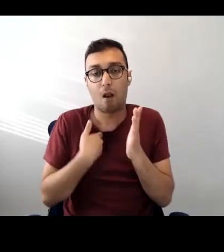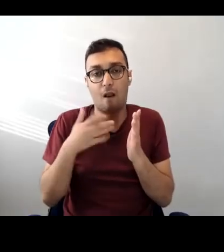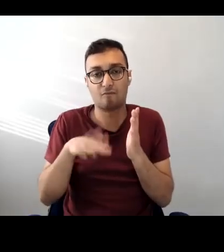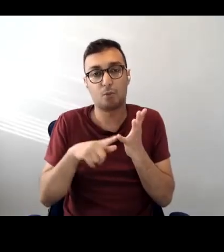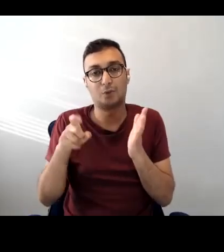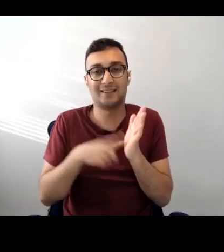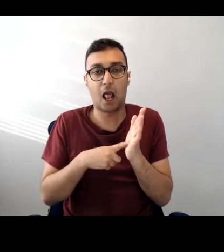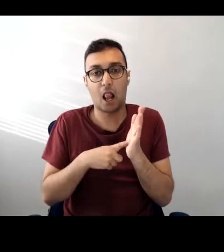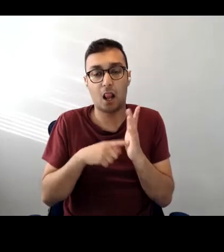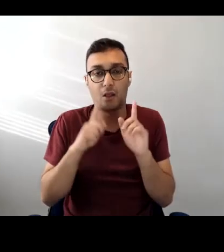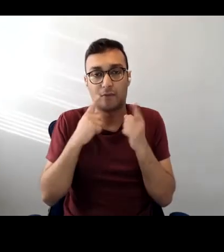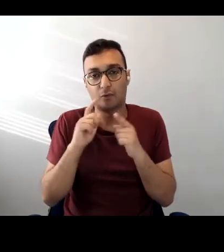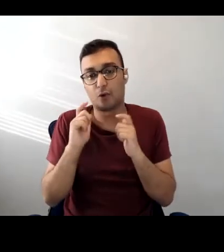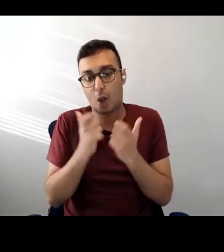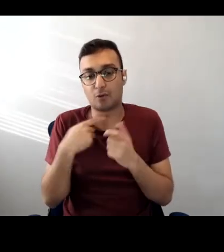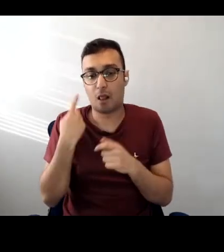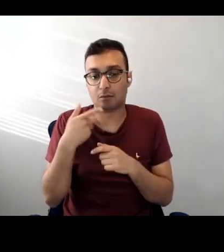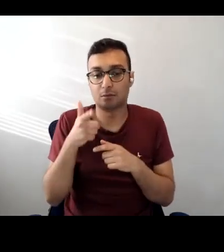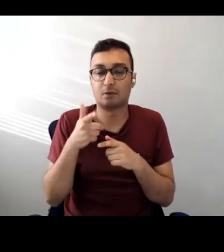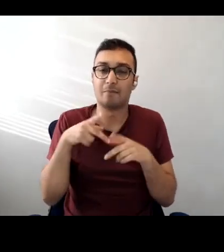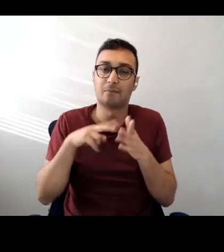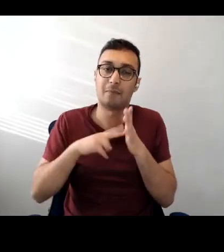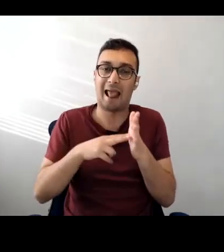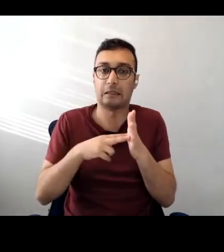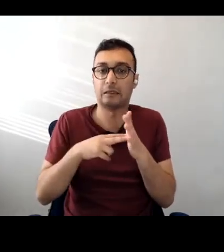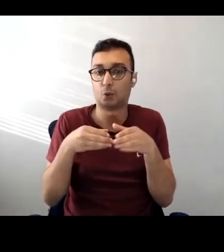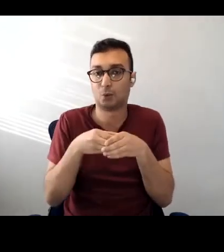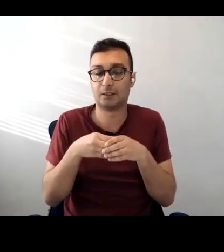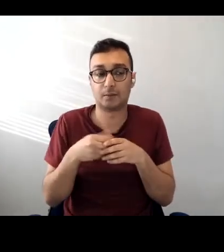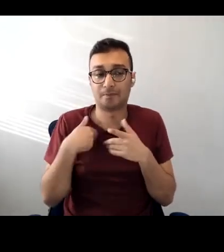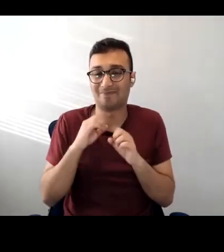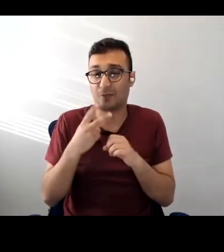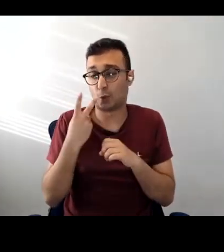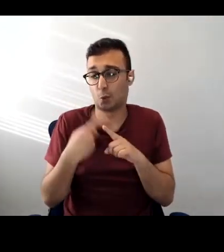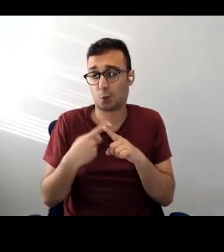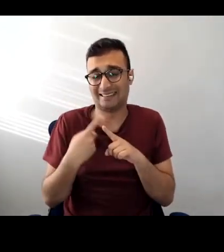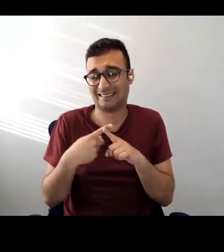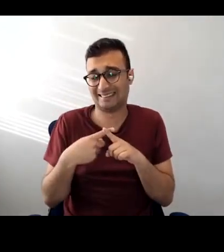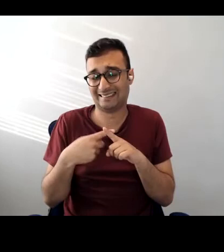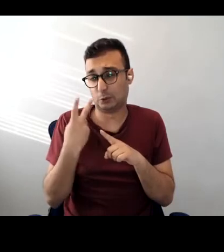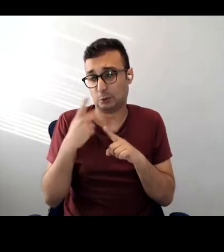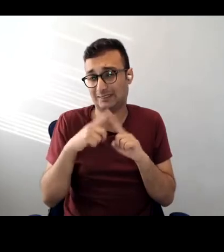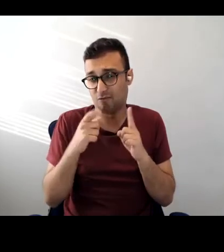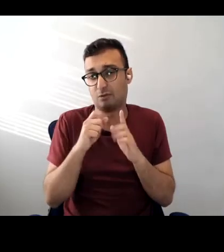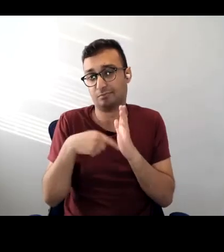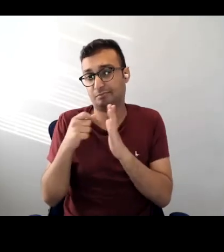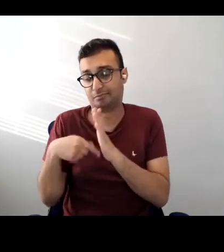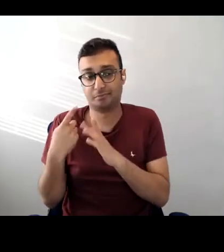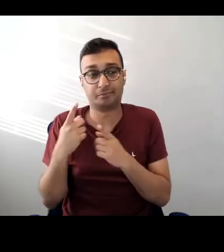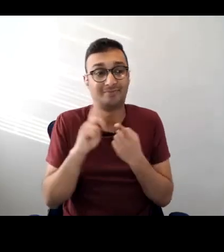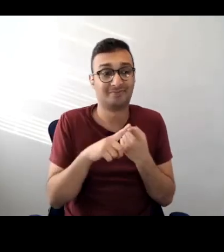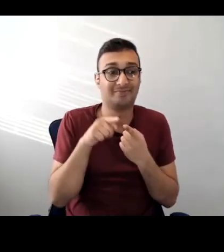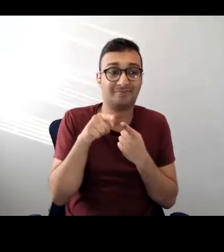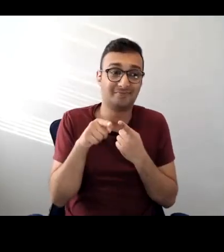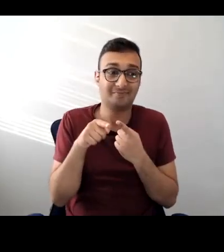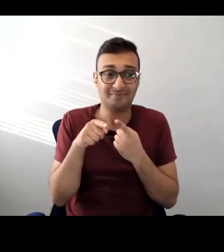just going to talk quickly about two parallel studies we did on informal markets for assistive technologies. So these two studies